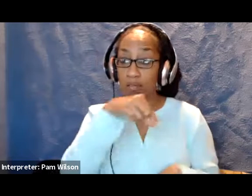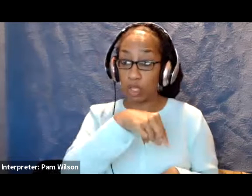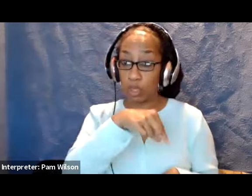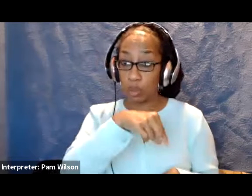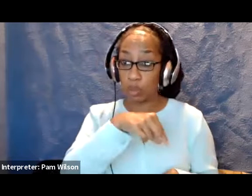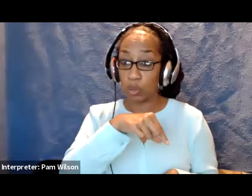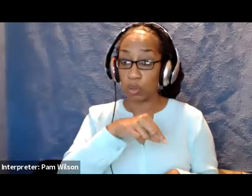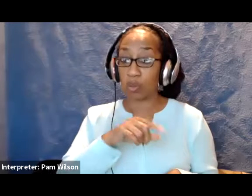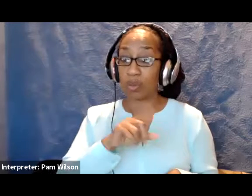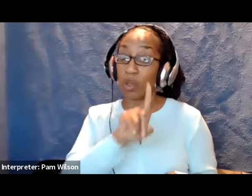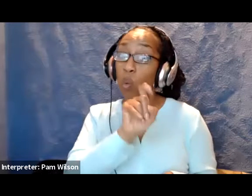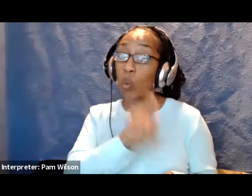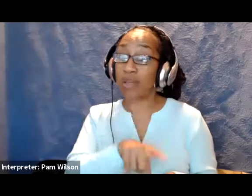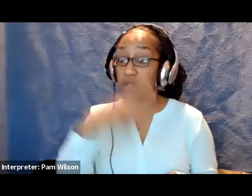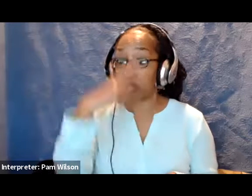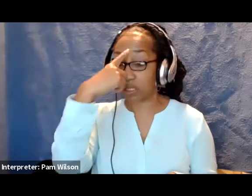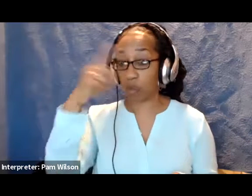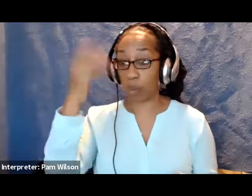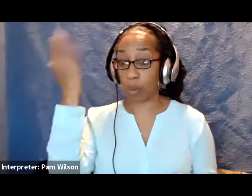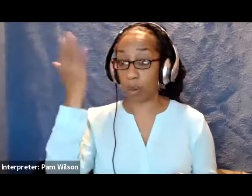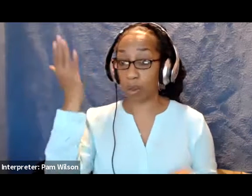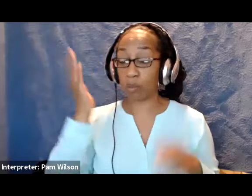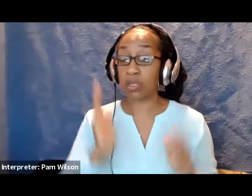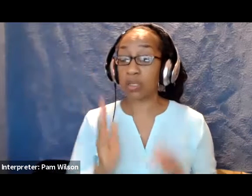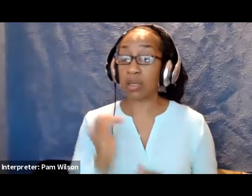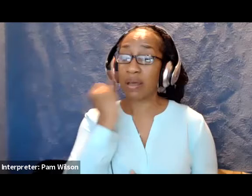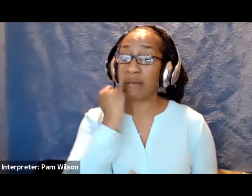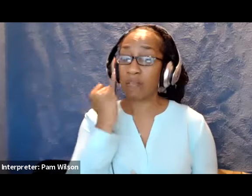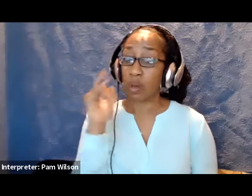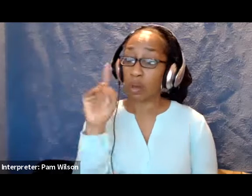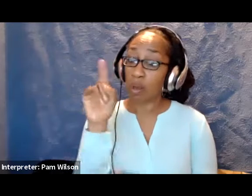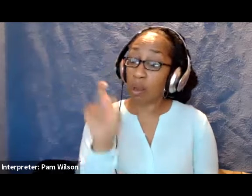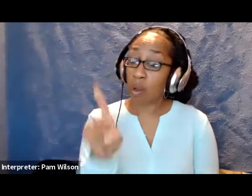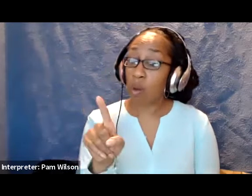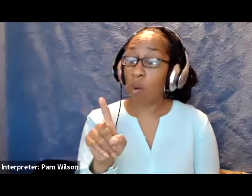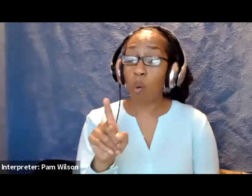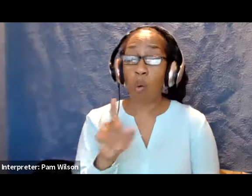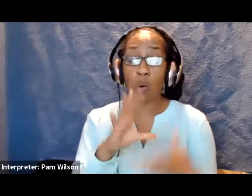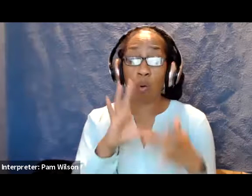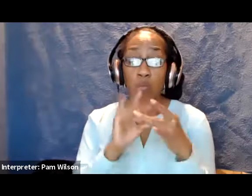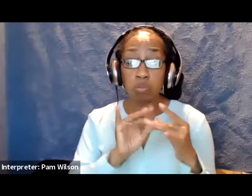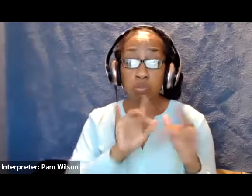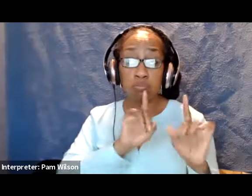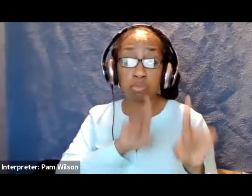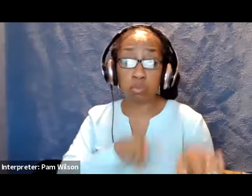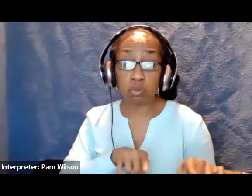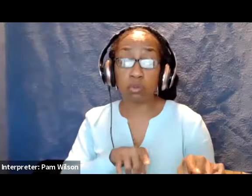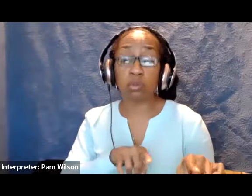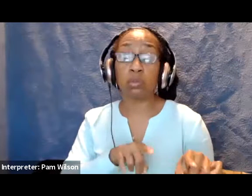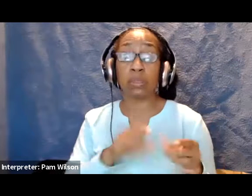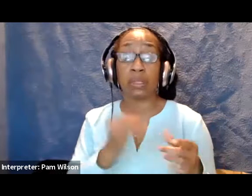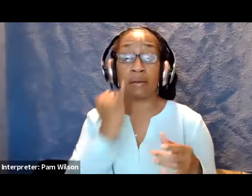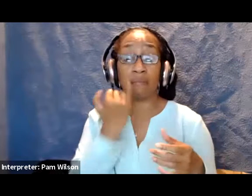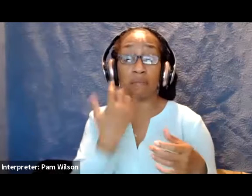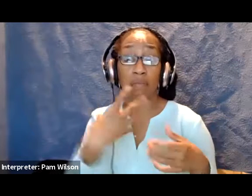presenter. If you would like to ask a question or make a comment and you are